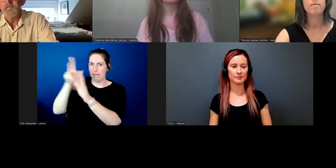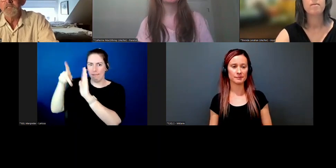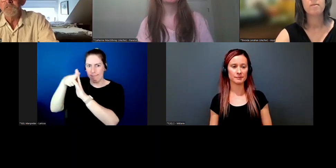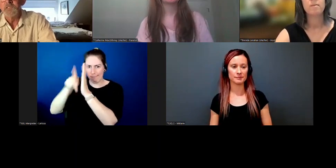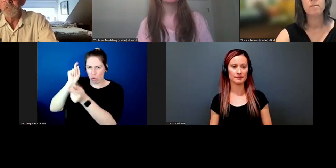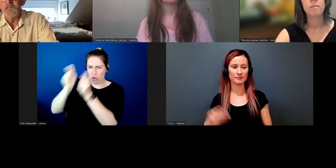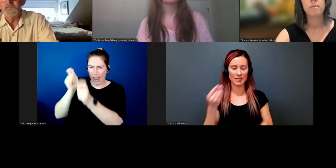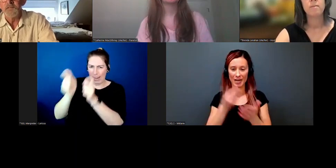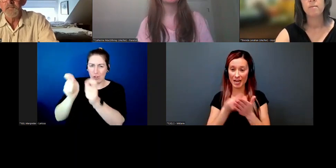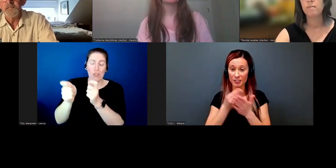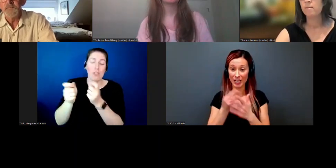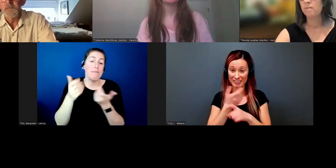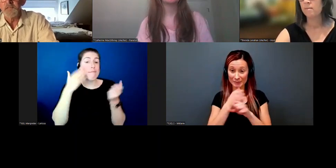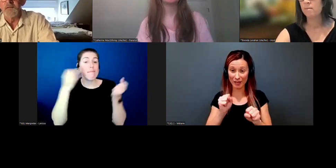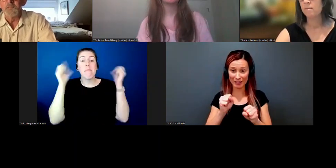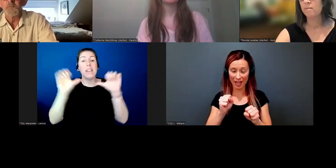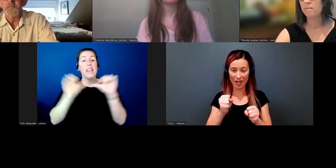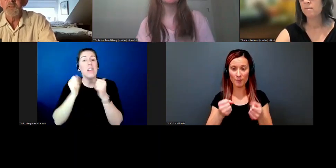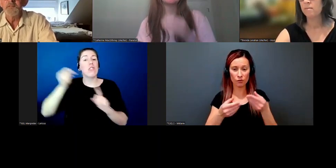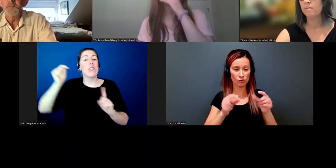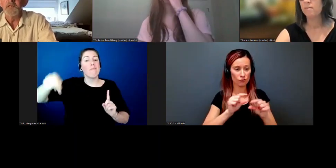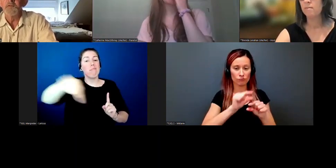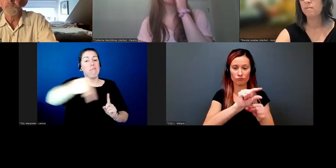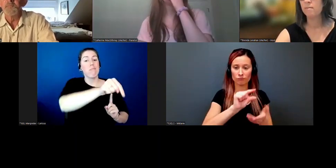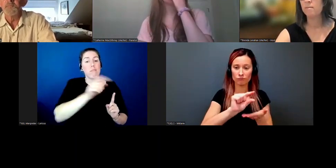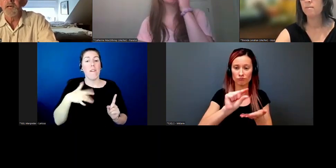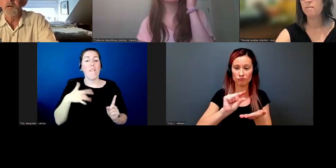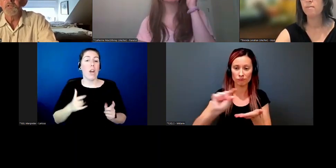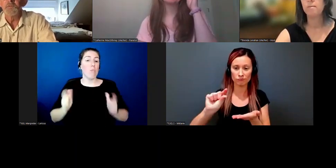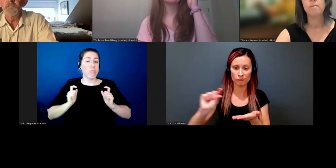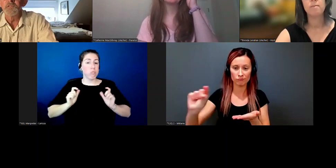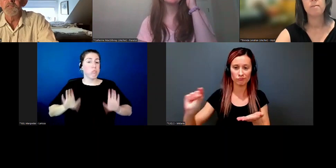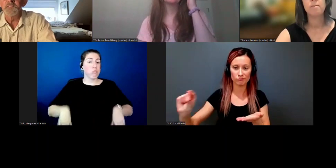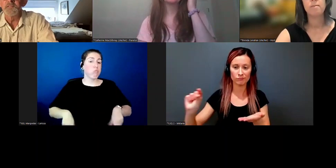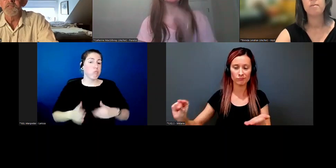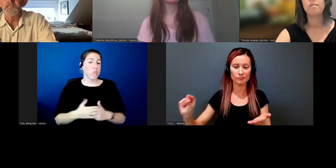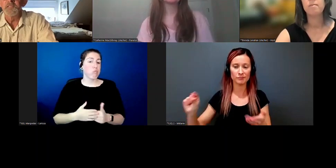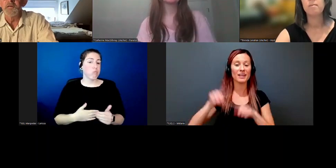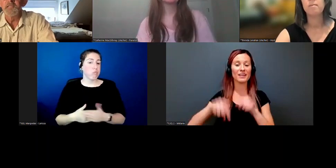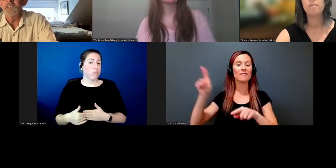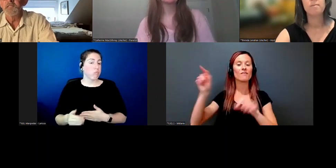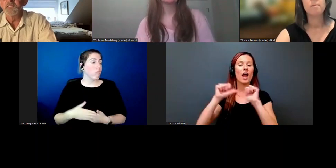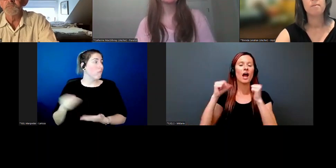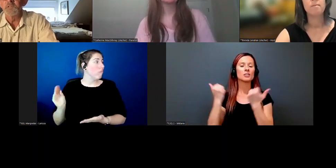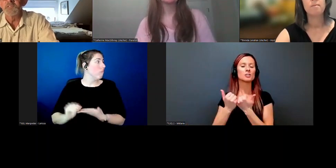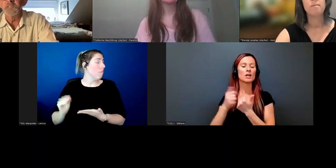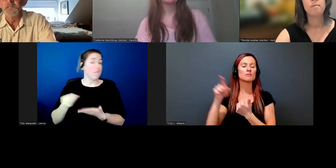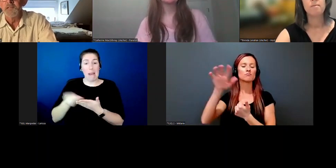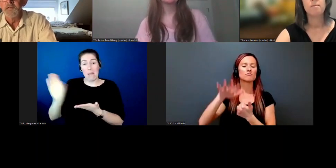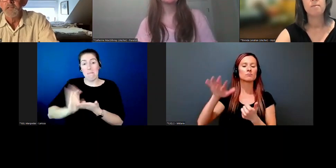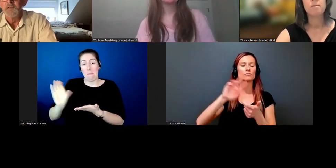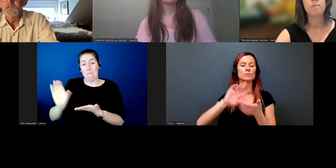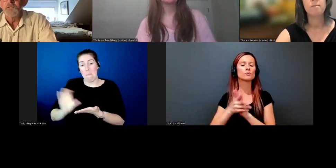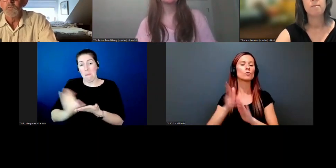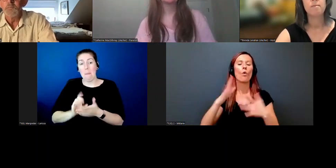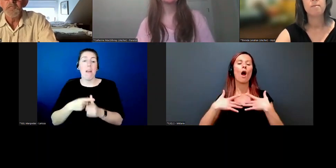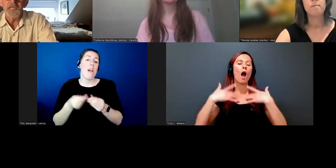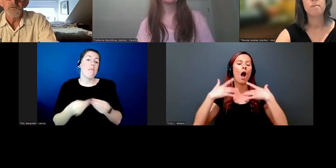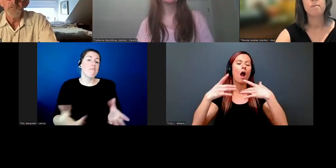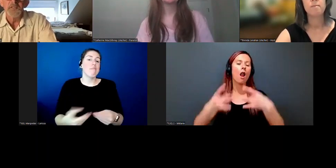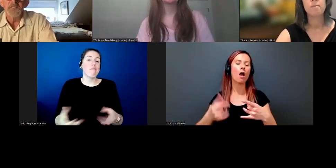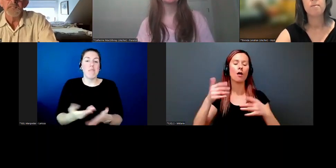Many agencies get very comfortable, maybe, how they're doing things, and they get the money and then they disperse it. So there